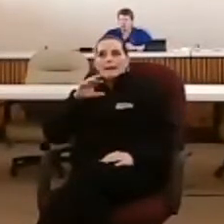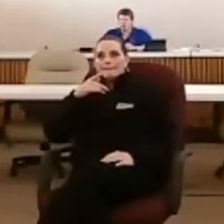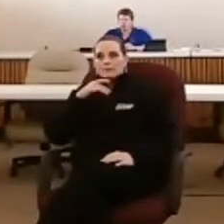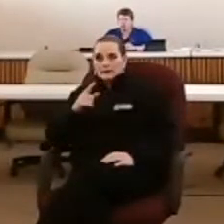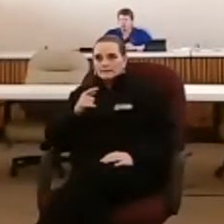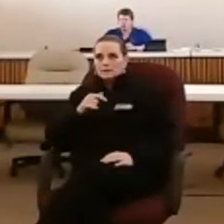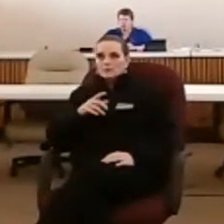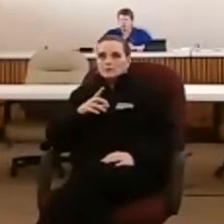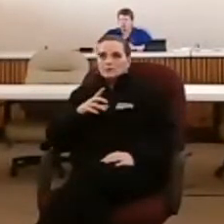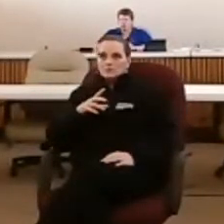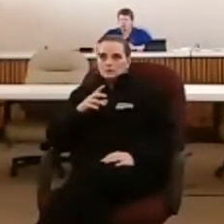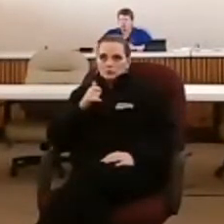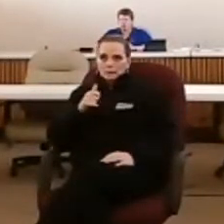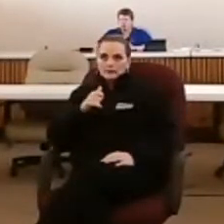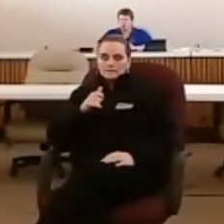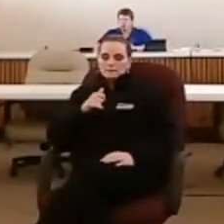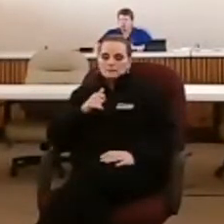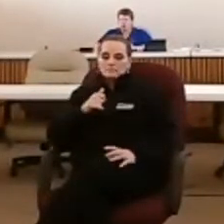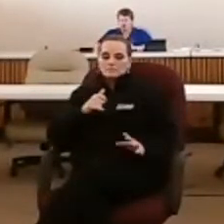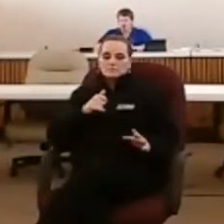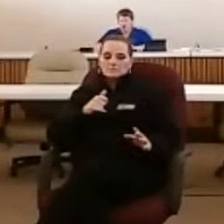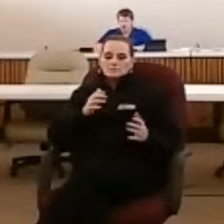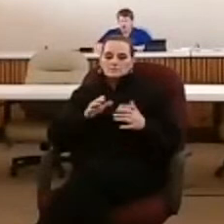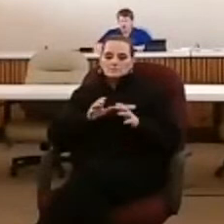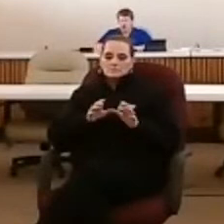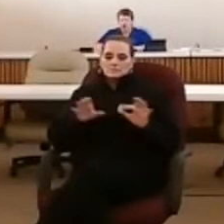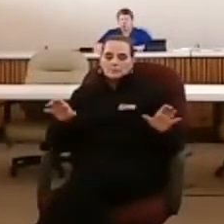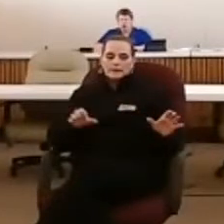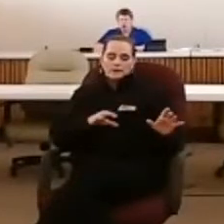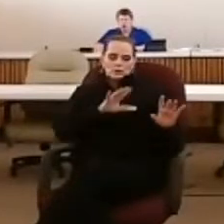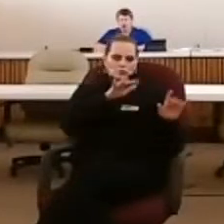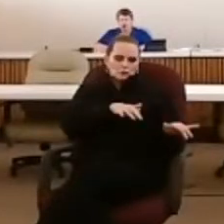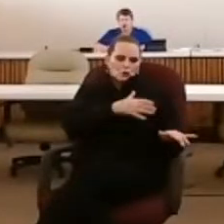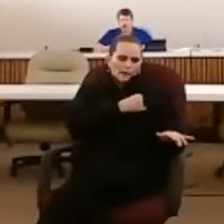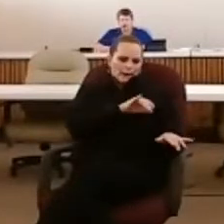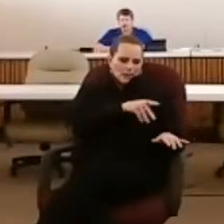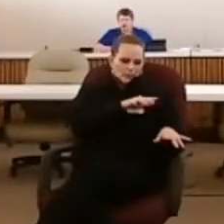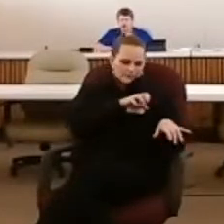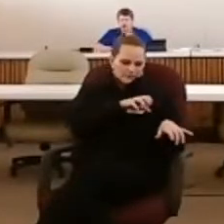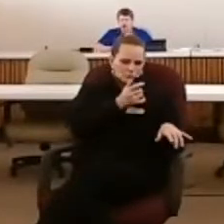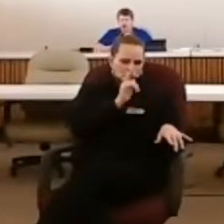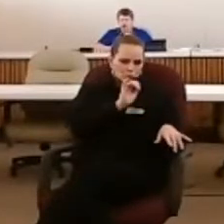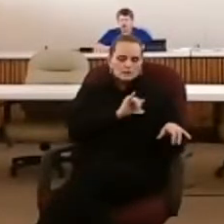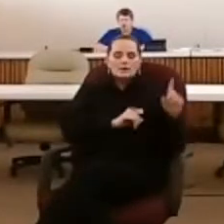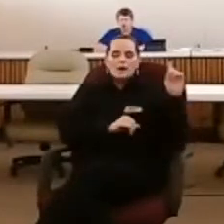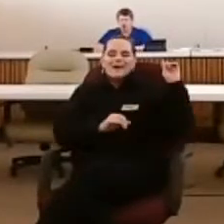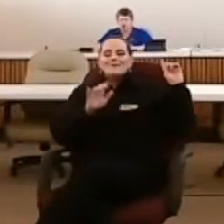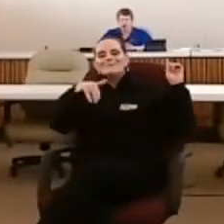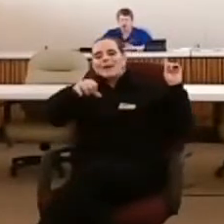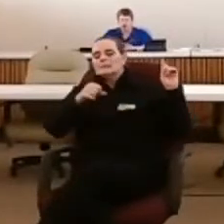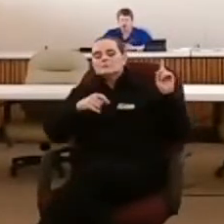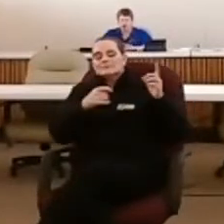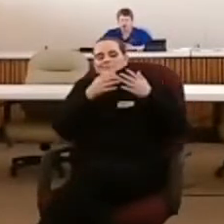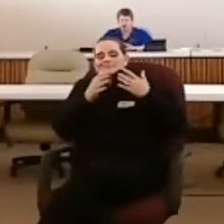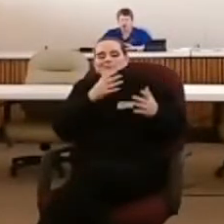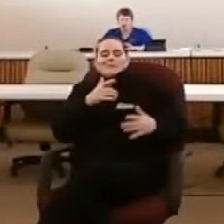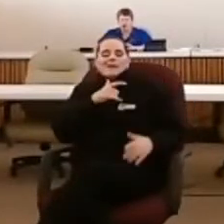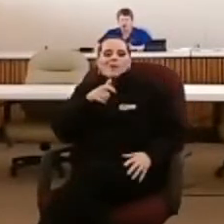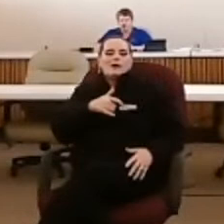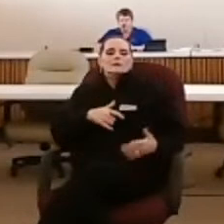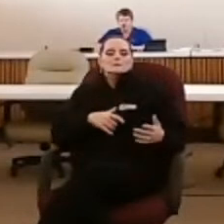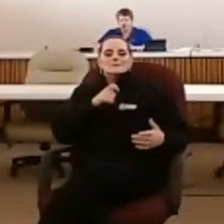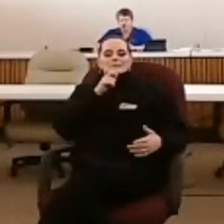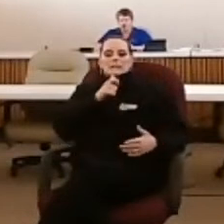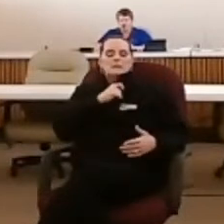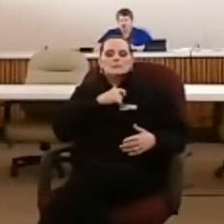wanted to also separate snow and ice operations from. Yeah, so I will mention that this doesn't, no matter what we do, it doesn't affect